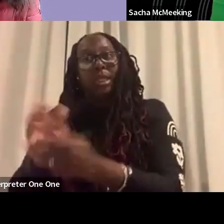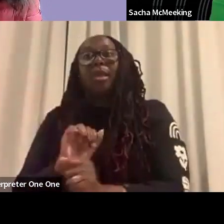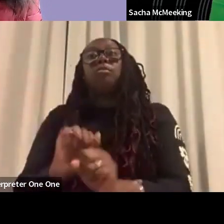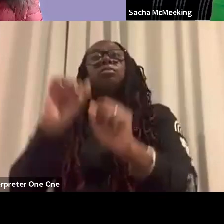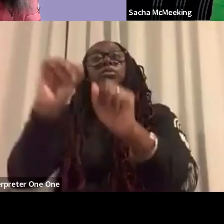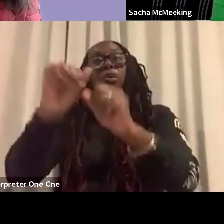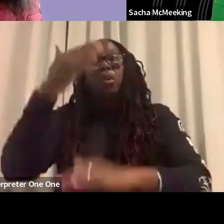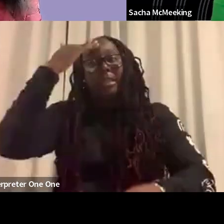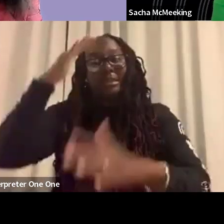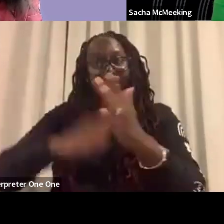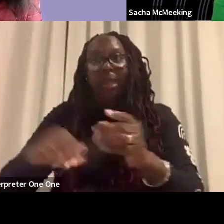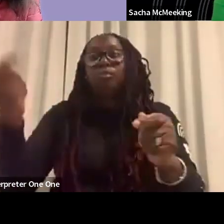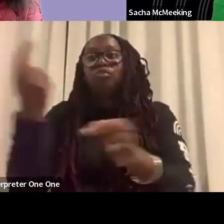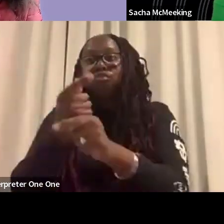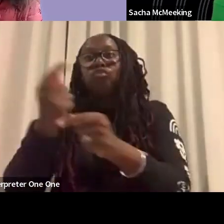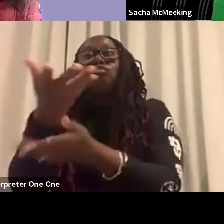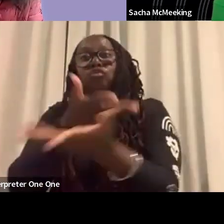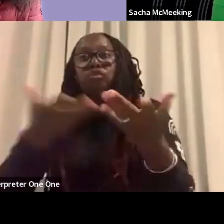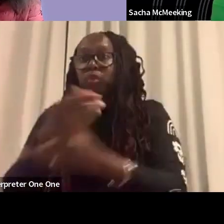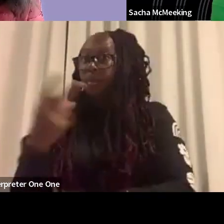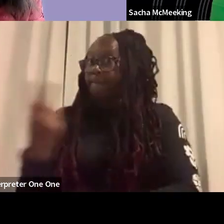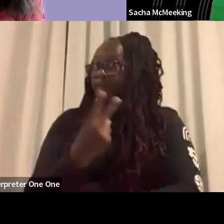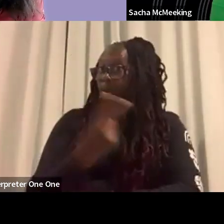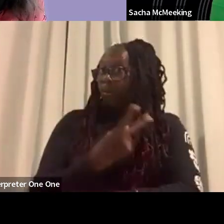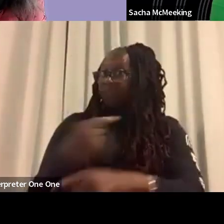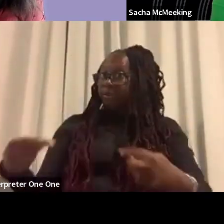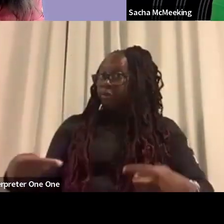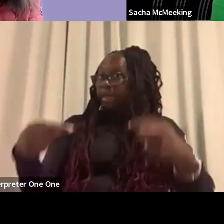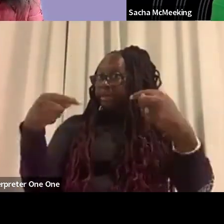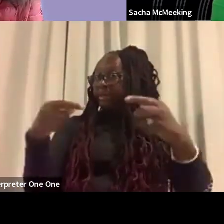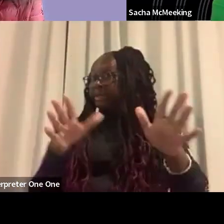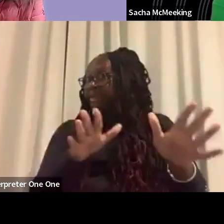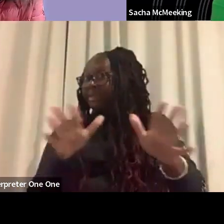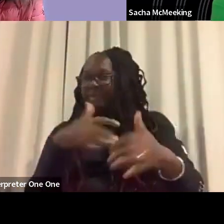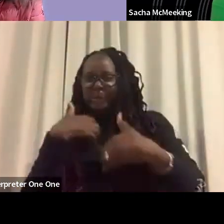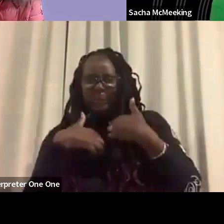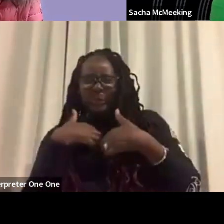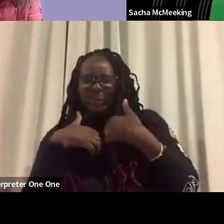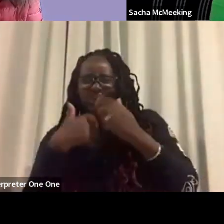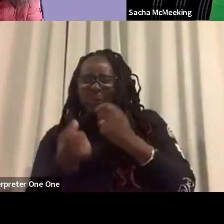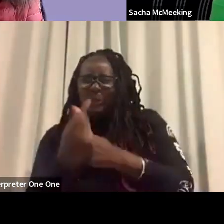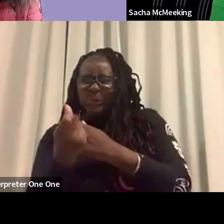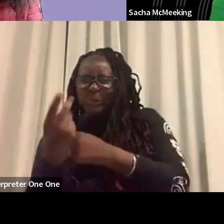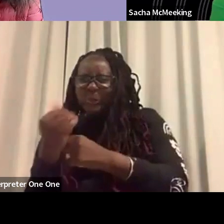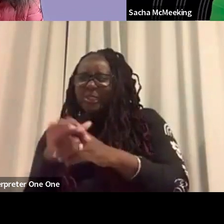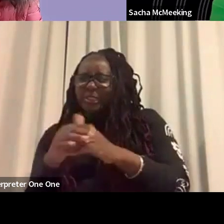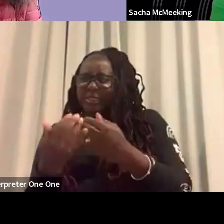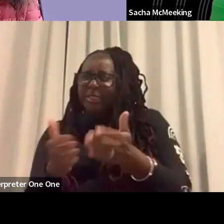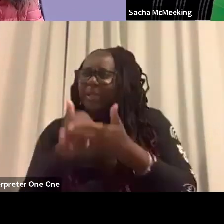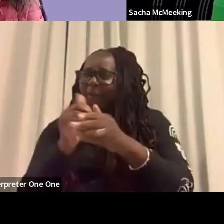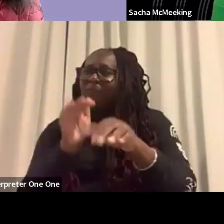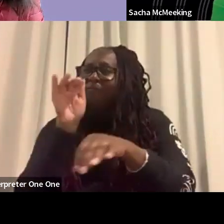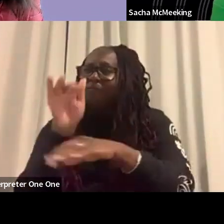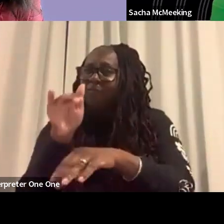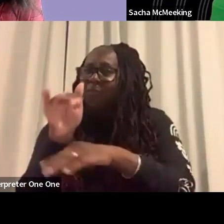experiences and then both challenges, the good things, and the exciting opportunities to propel us forward. And then last but